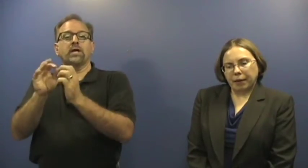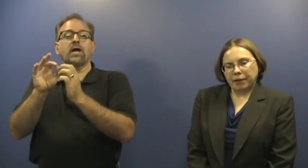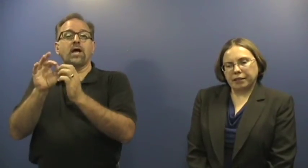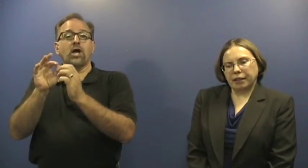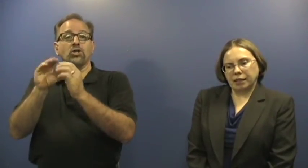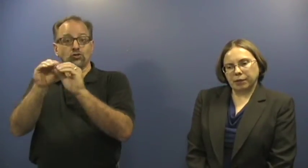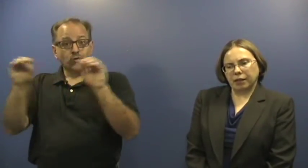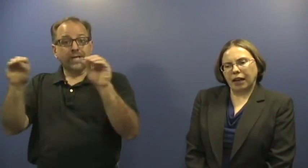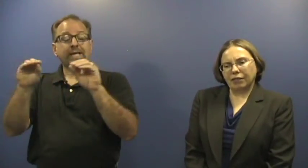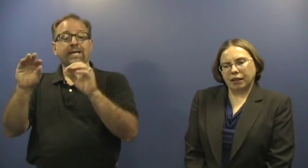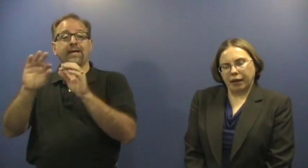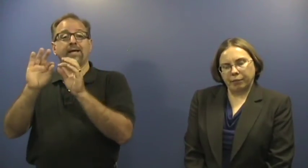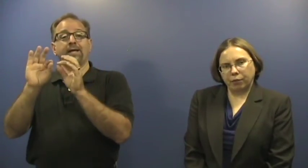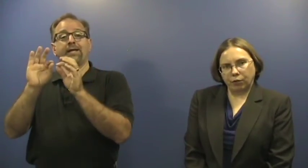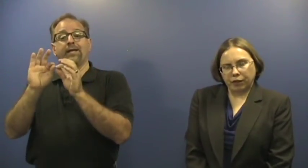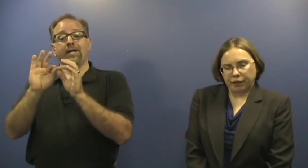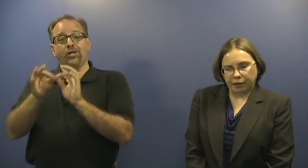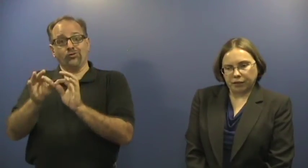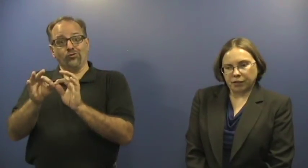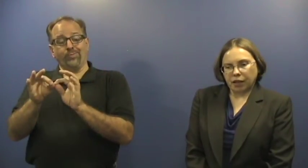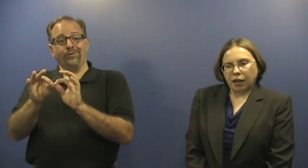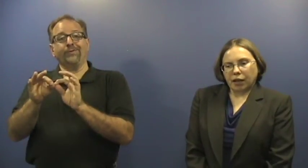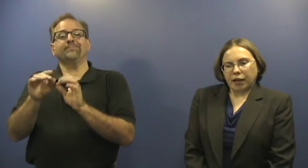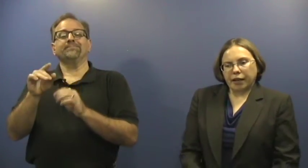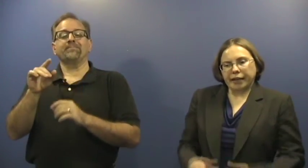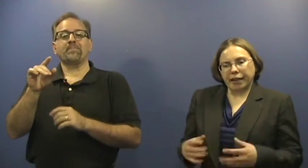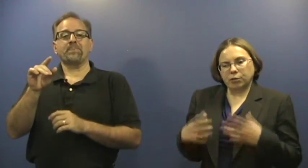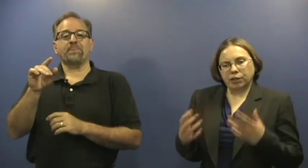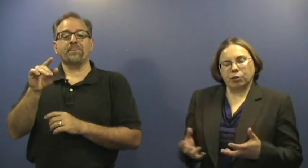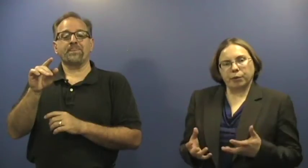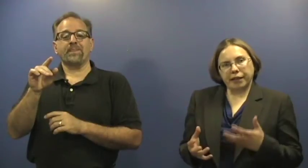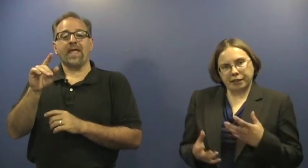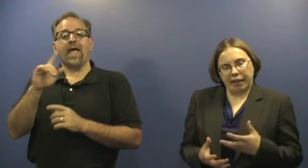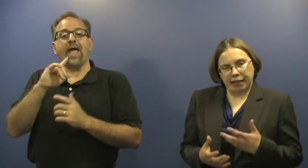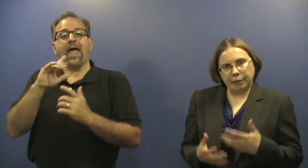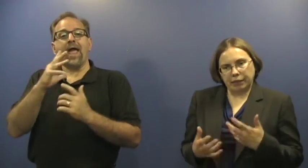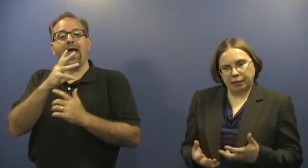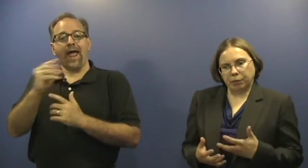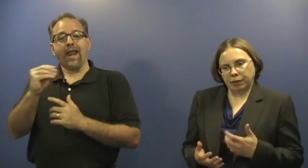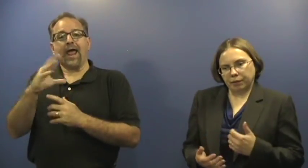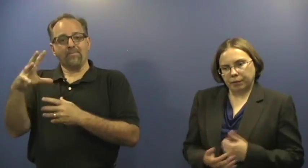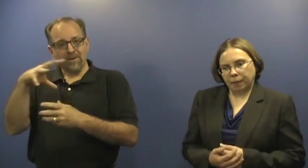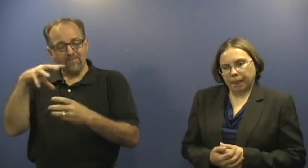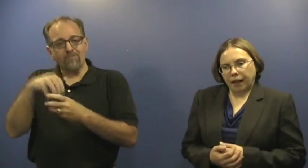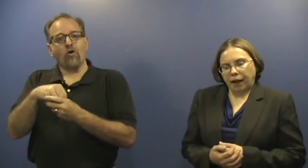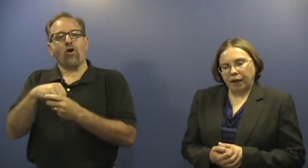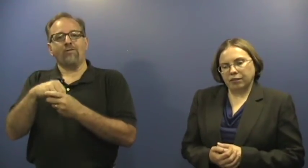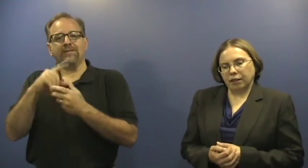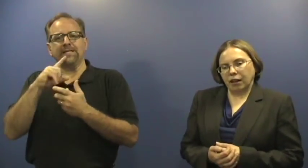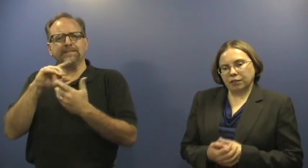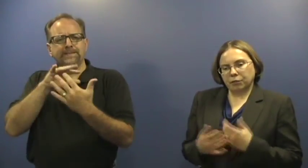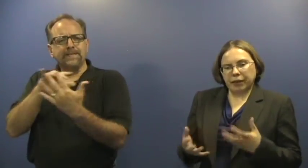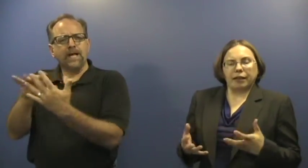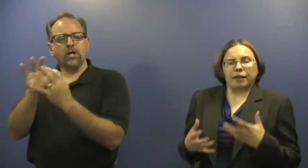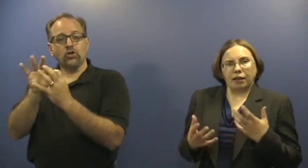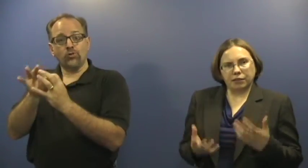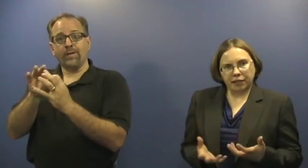means that I spend a lot of time over the years engaged with interpreting as an academic discipline. I've done lots of reading and lots of thinking